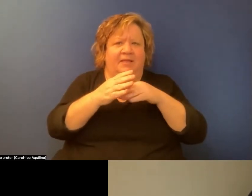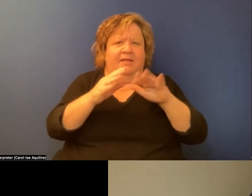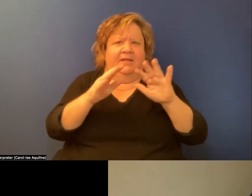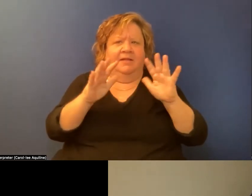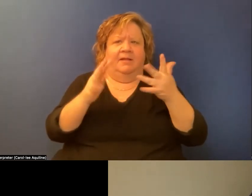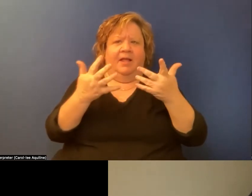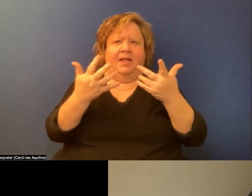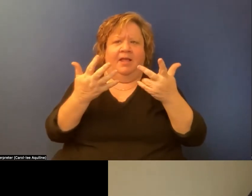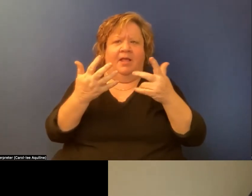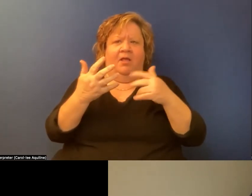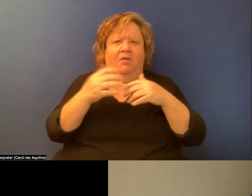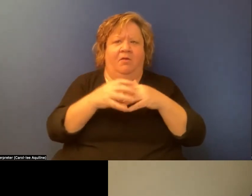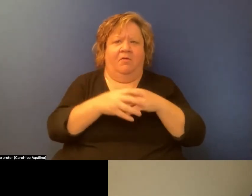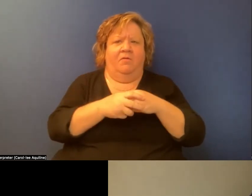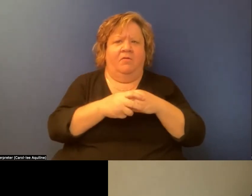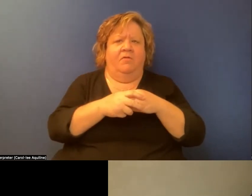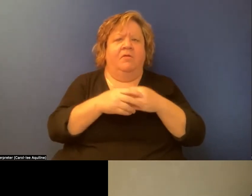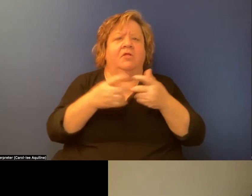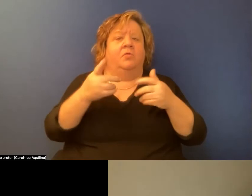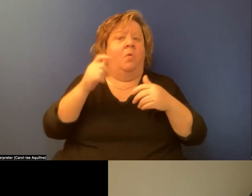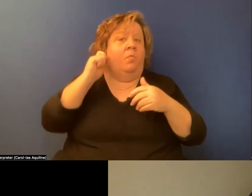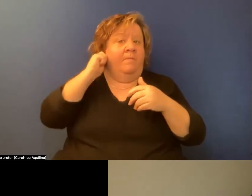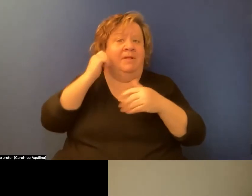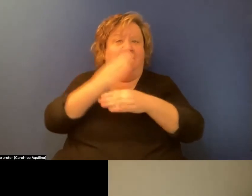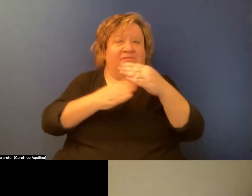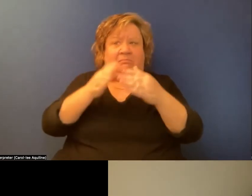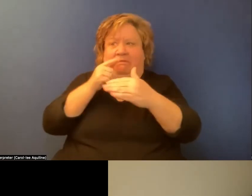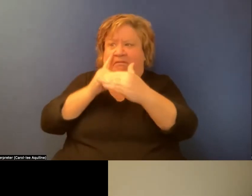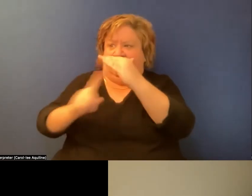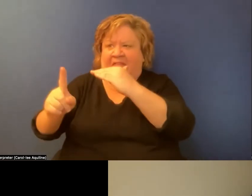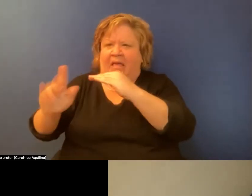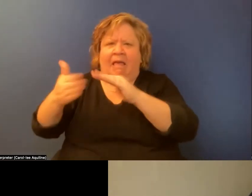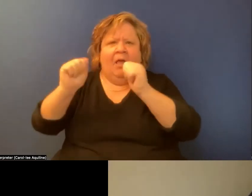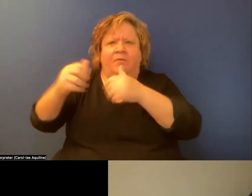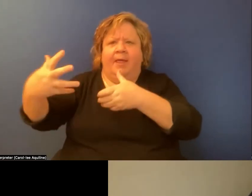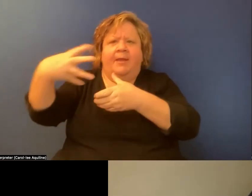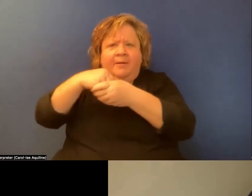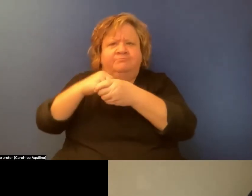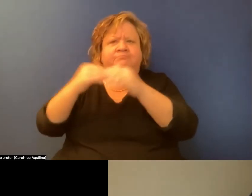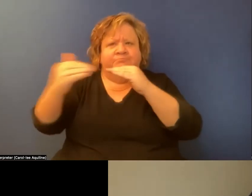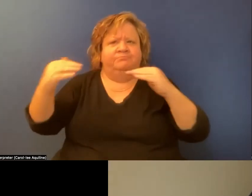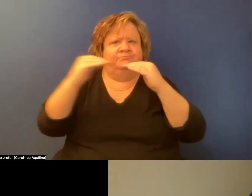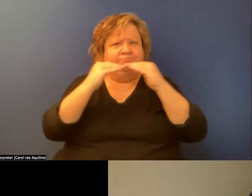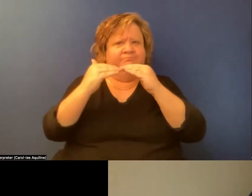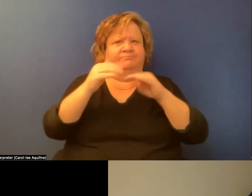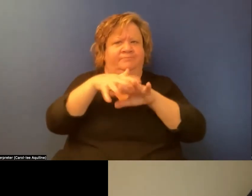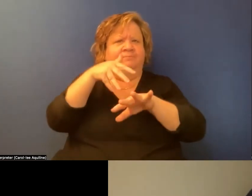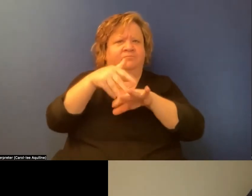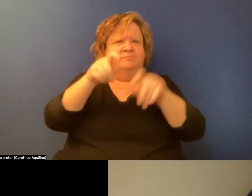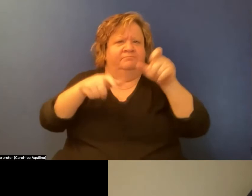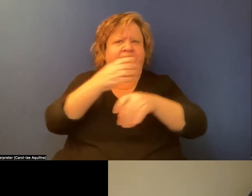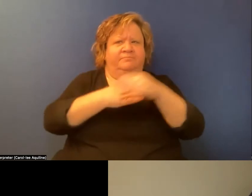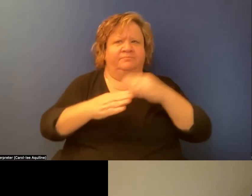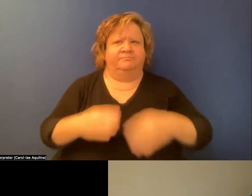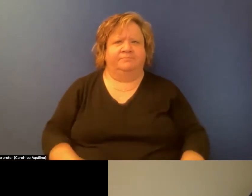participants. So for me, I would say that there is a huge gap of sensitization at the community